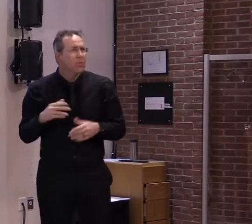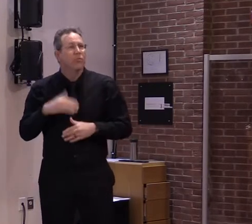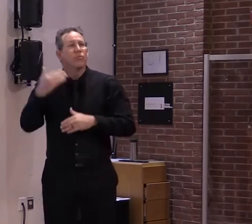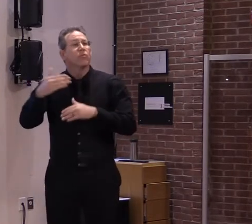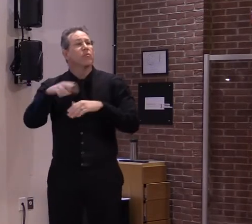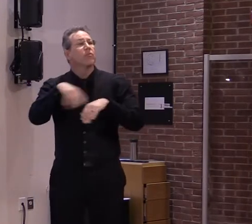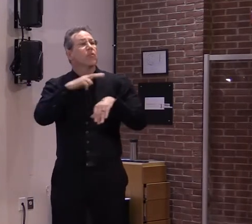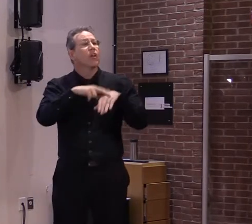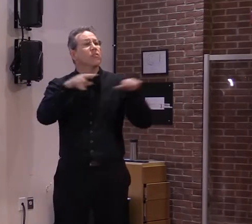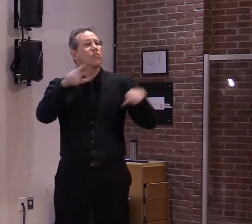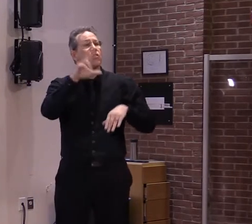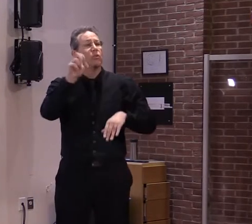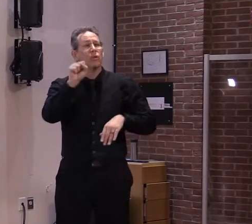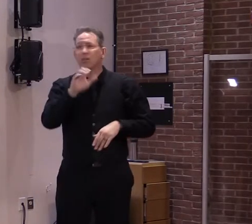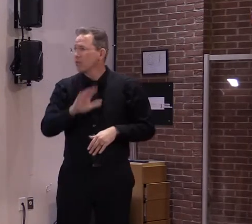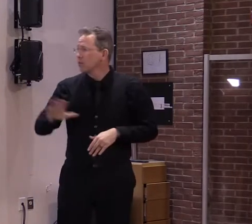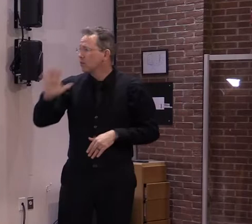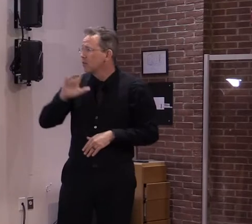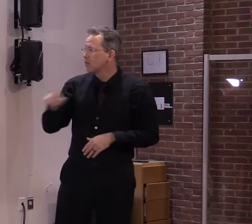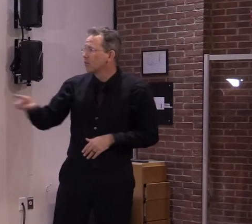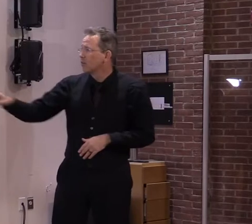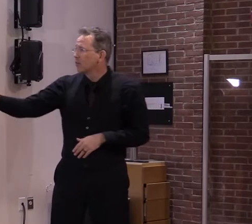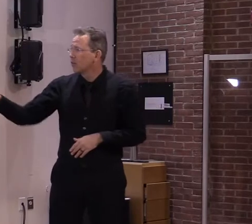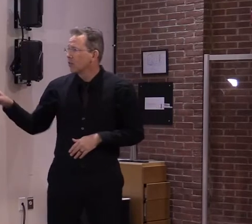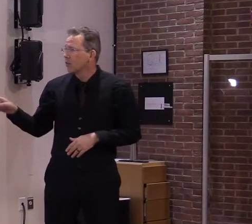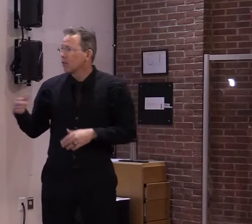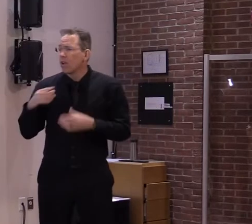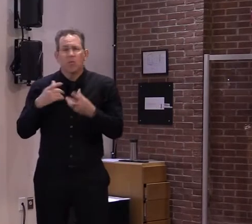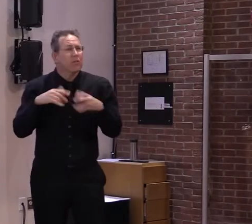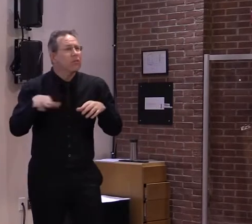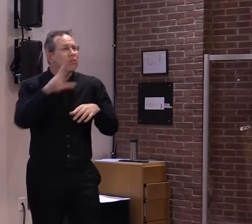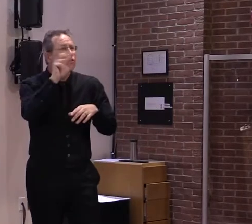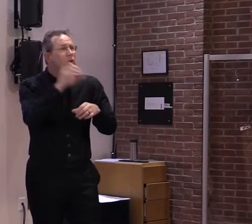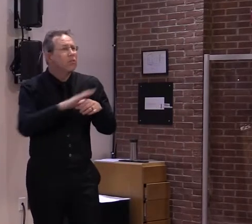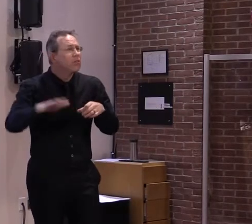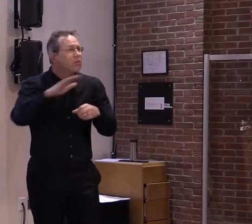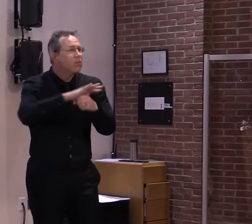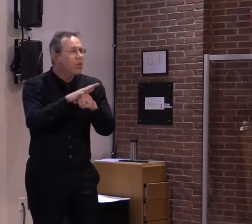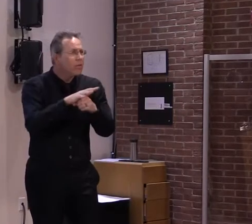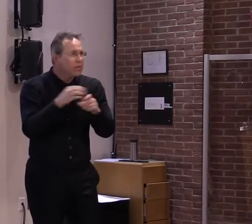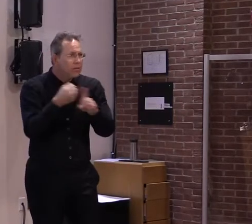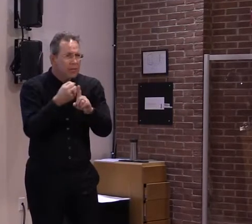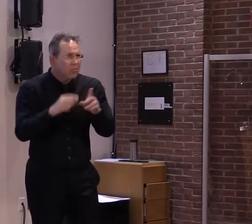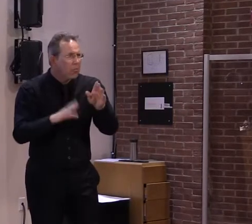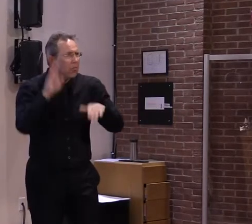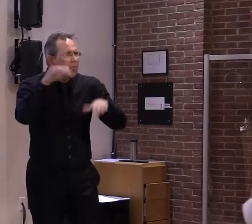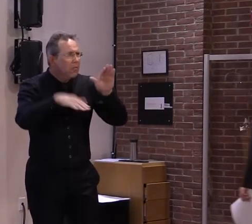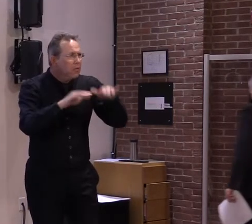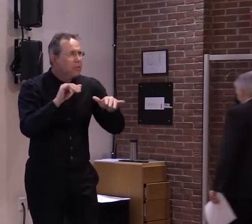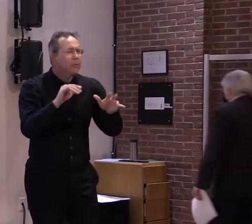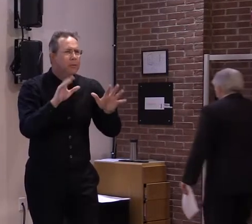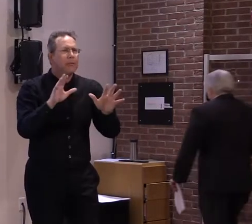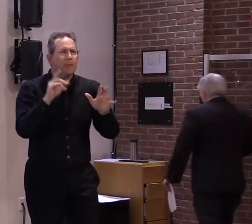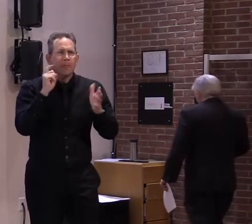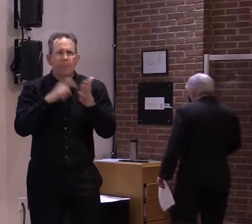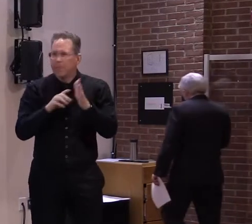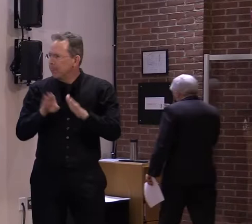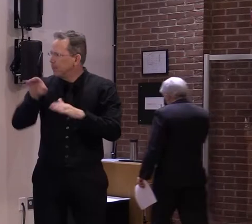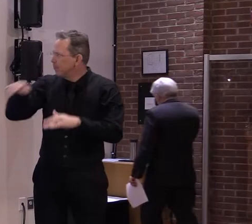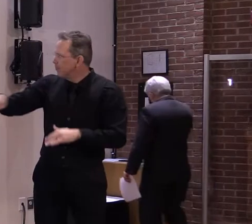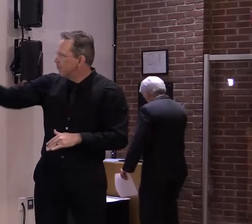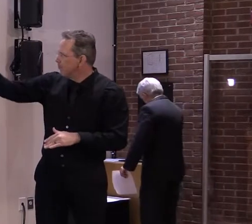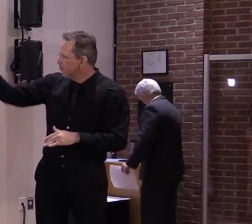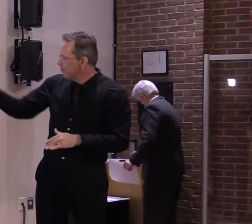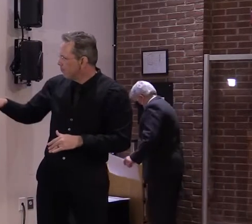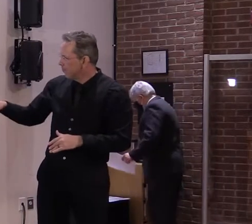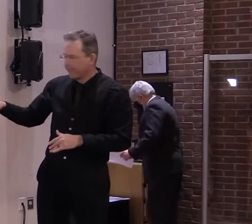although parts of the country are continuing to see their cases rise, there are some encouraging signs, with the national seven-day rate having slowed